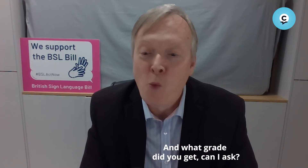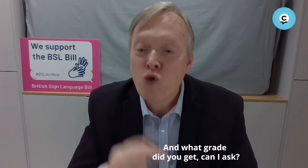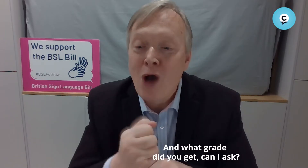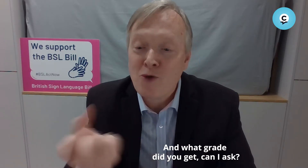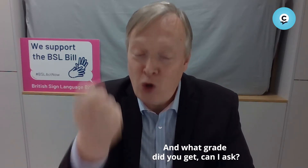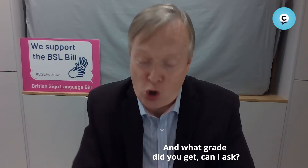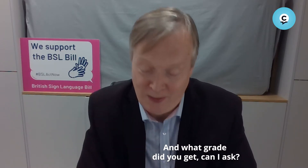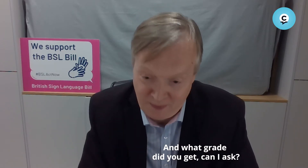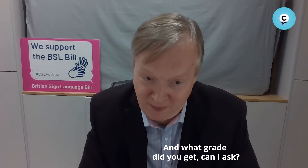And